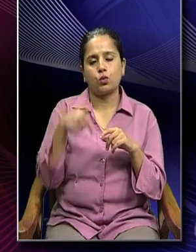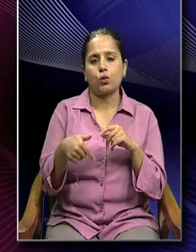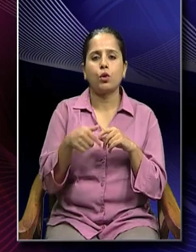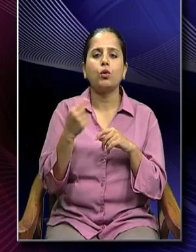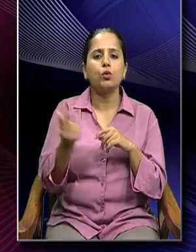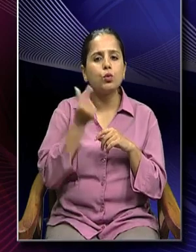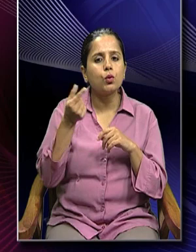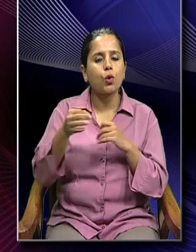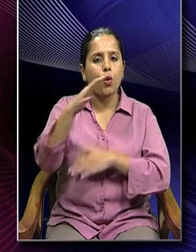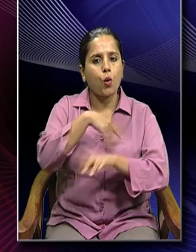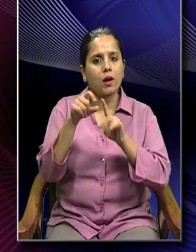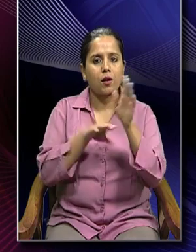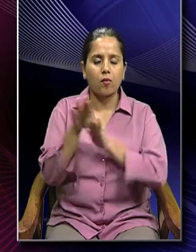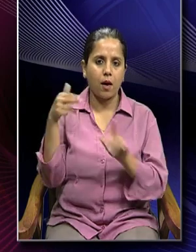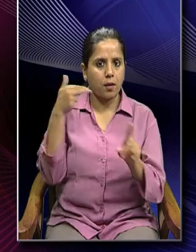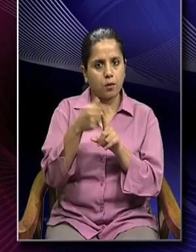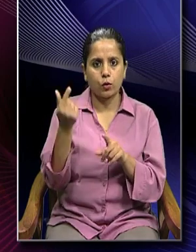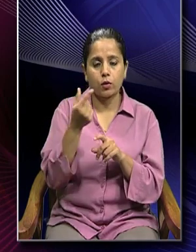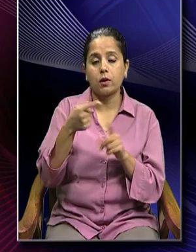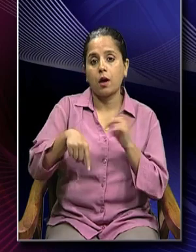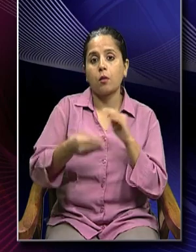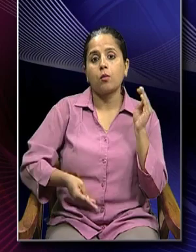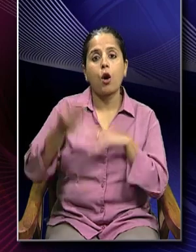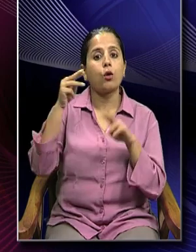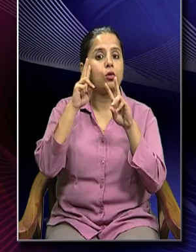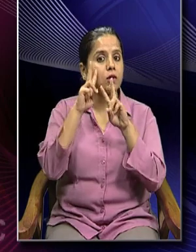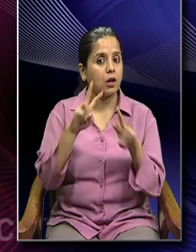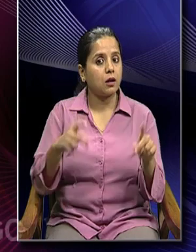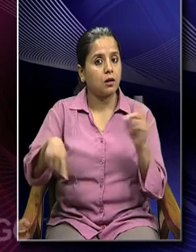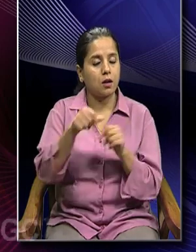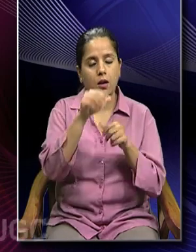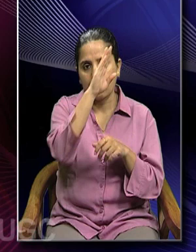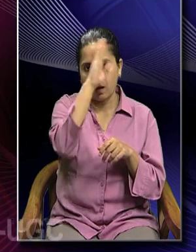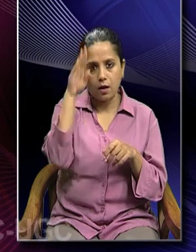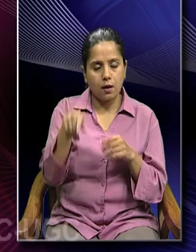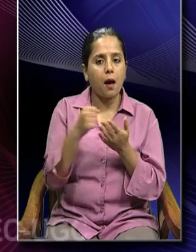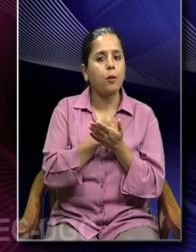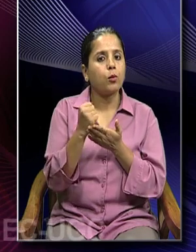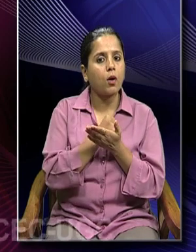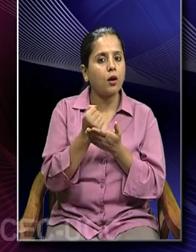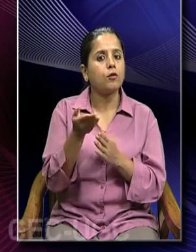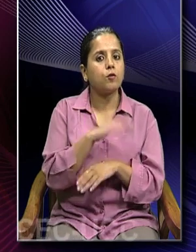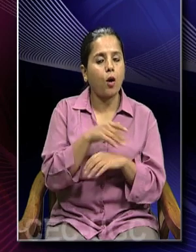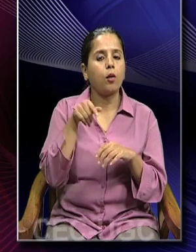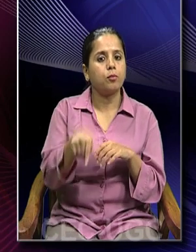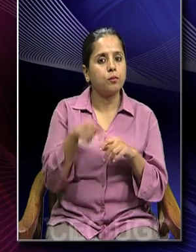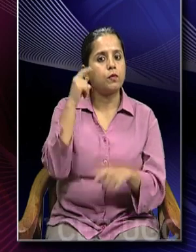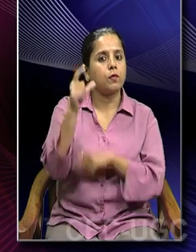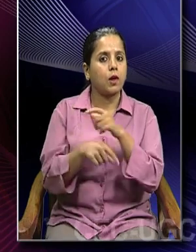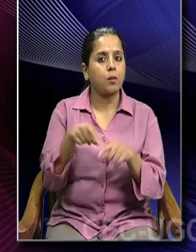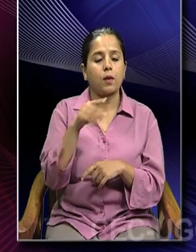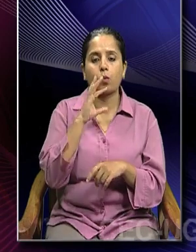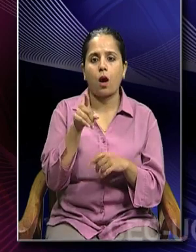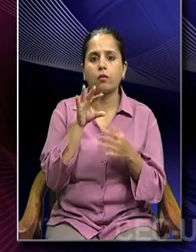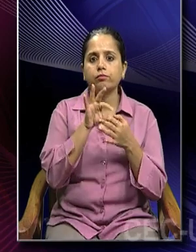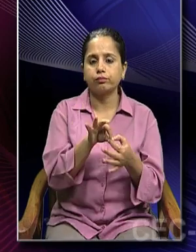organizational development, majority of the researchers from academia and practitioners from the industry, they actually relate